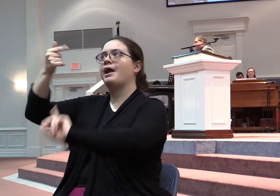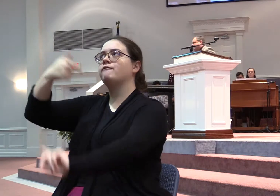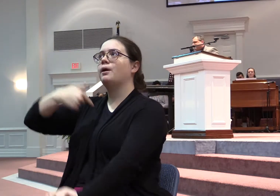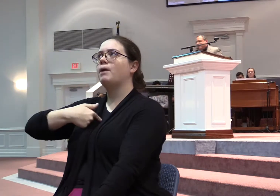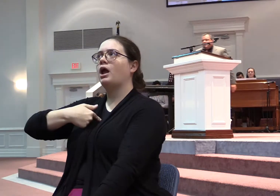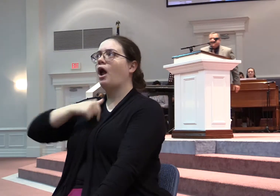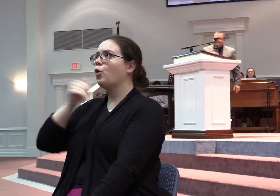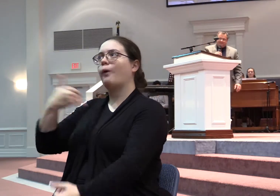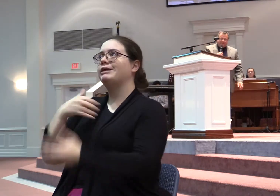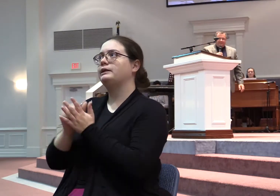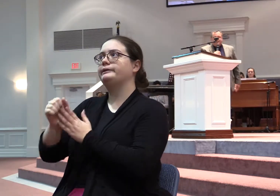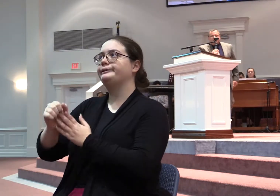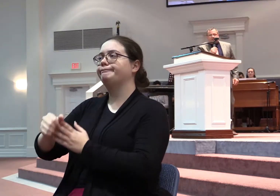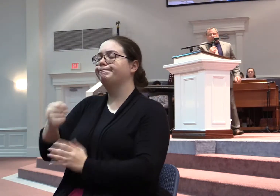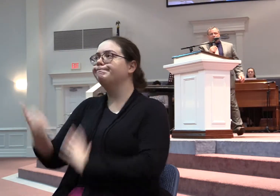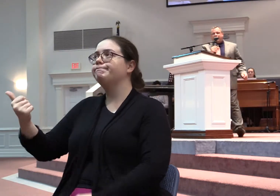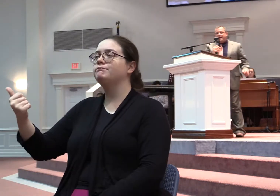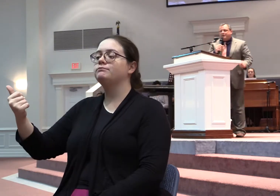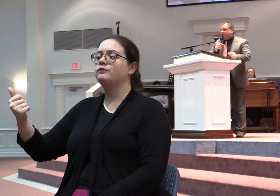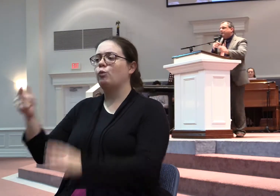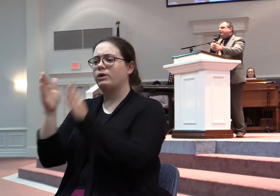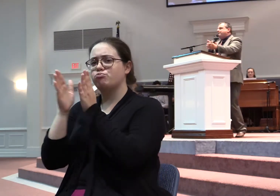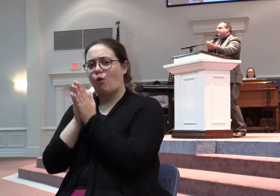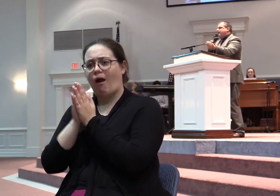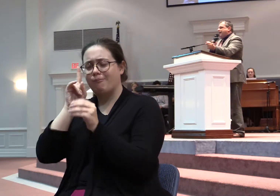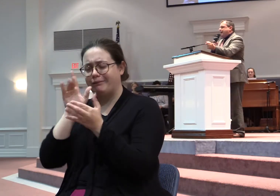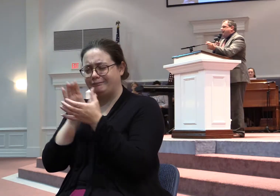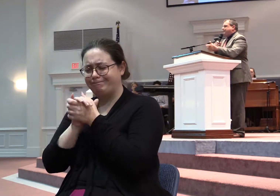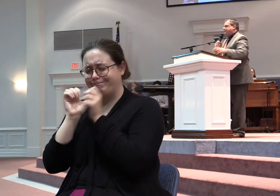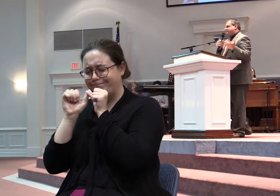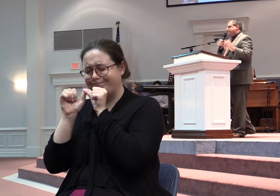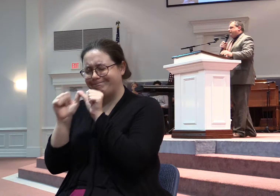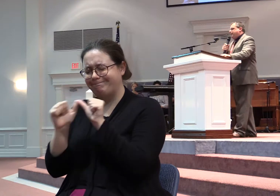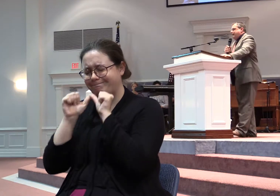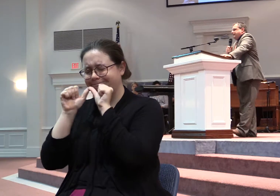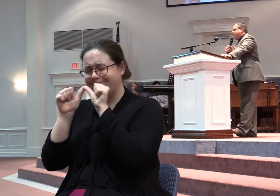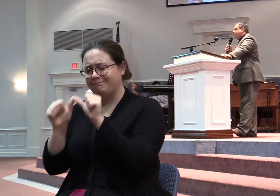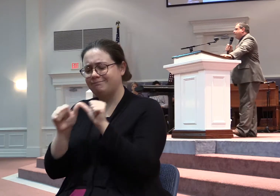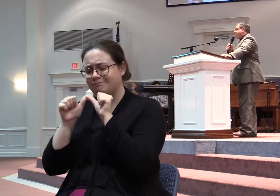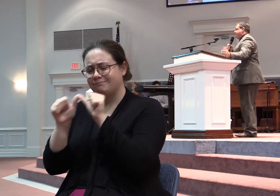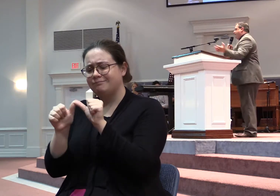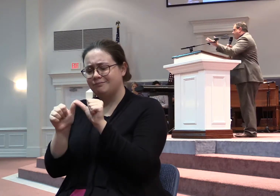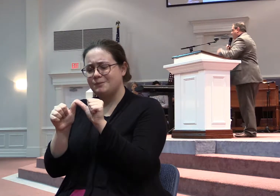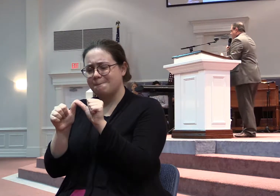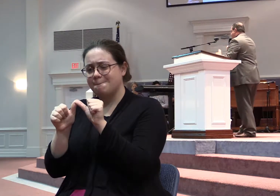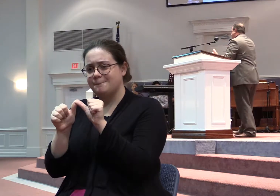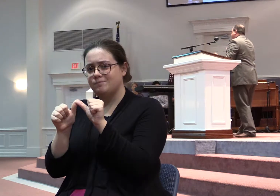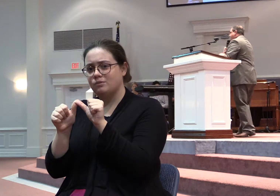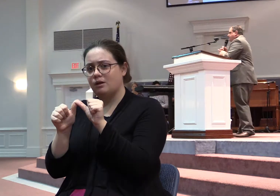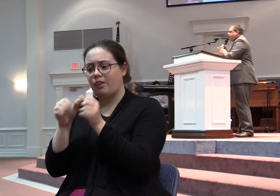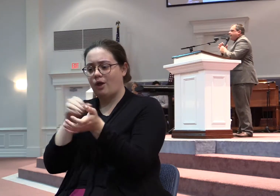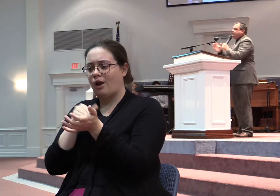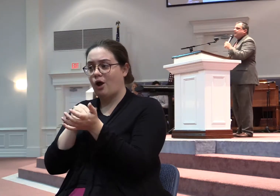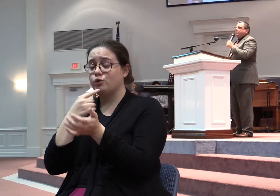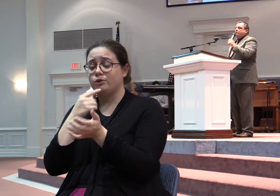than that. So we're praying and we're believing, and I never really, the oncologist come in and